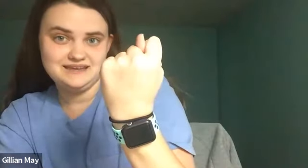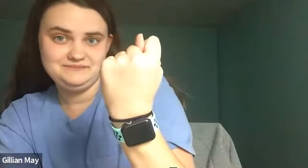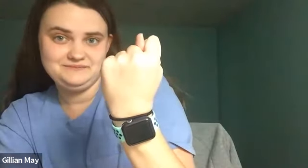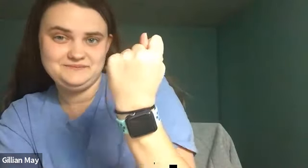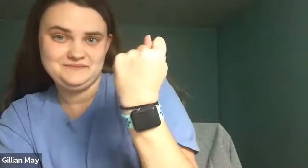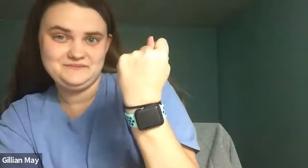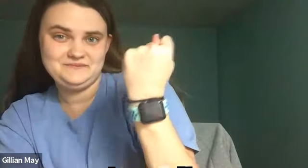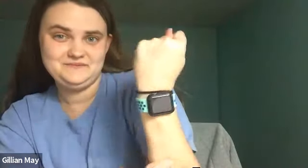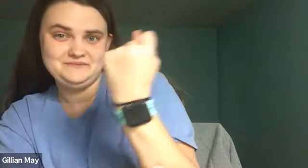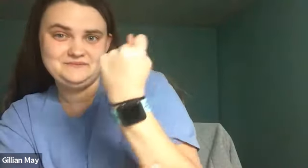Tuesday,